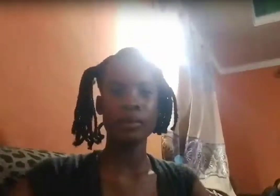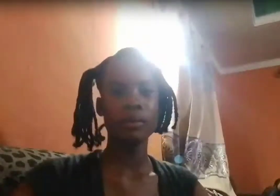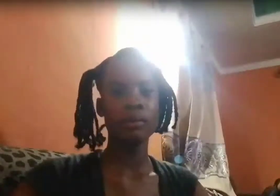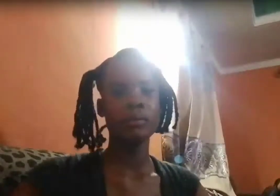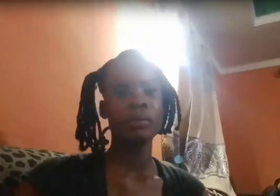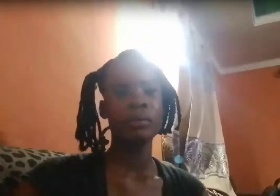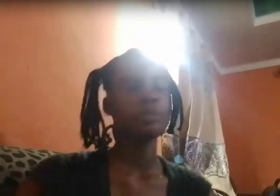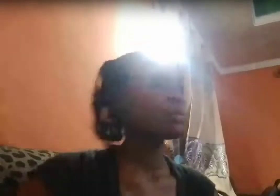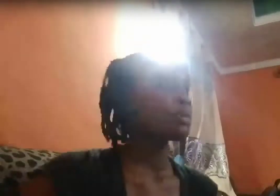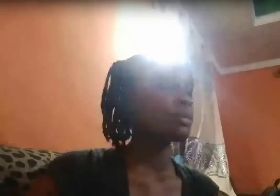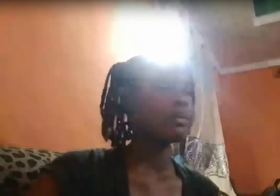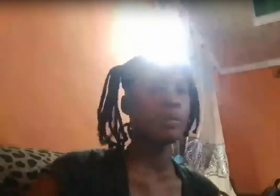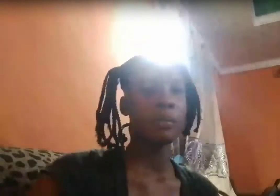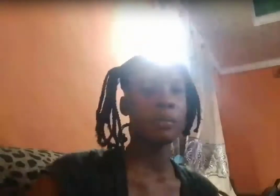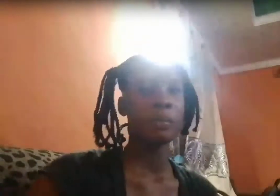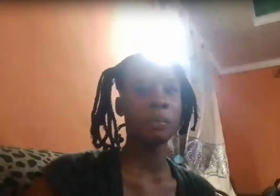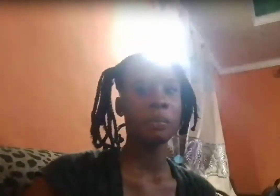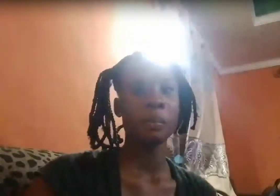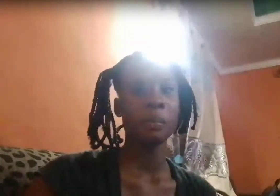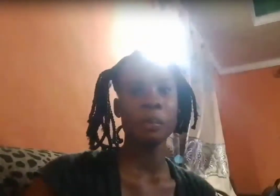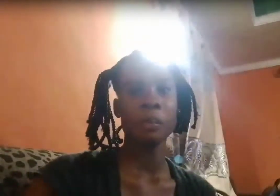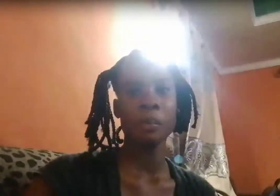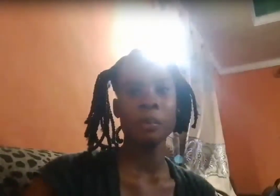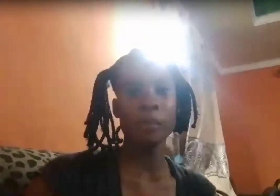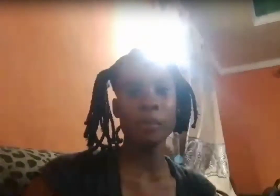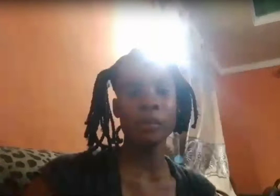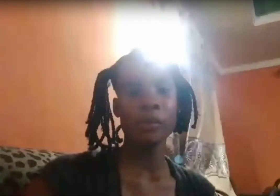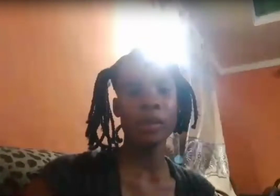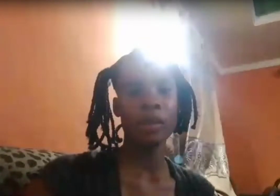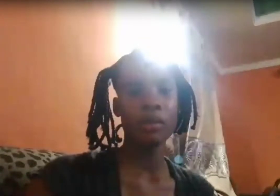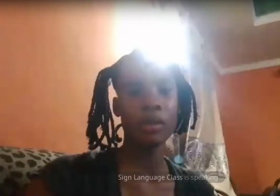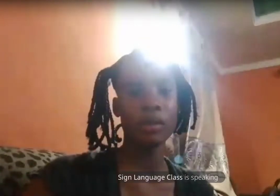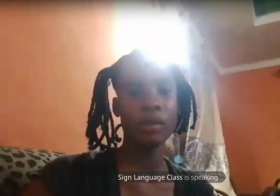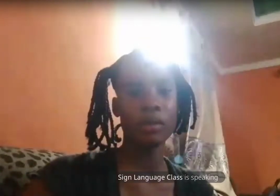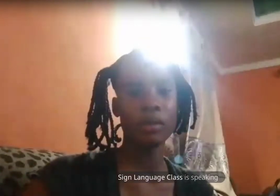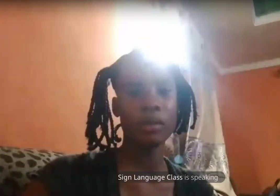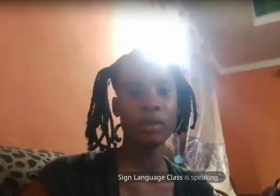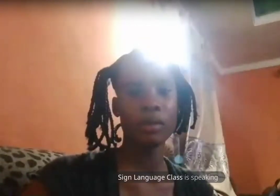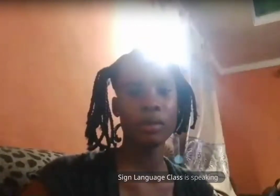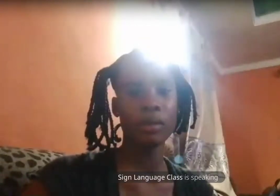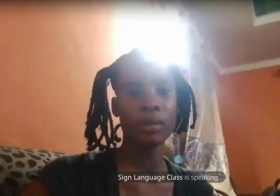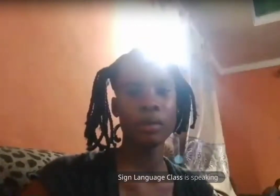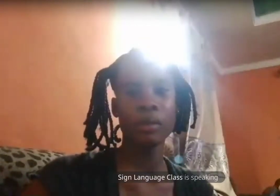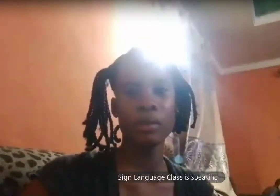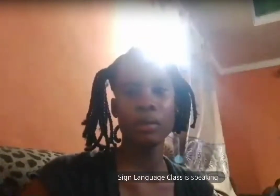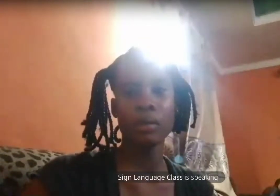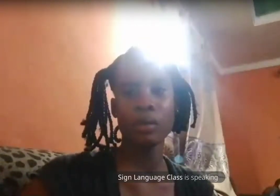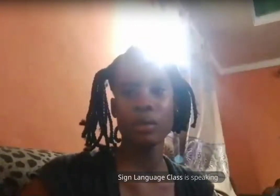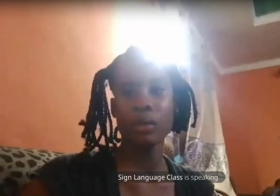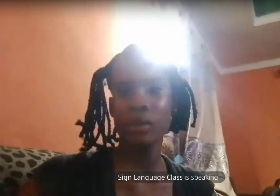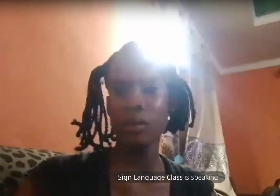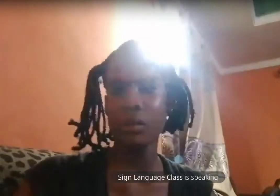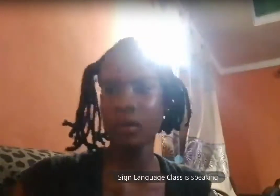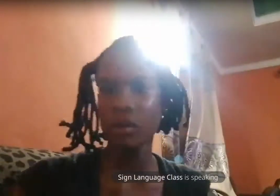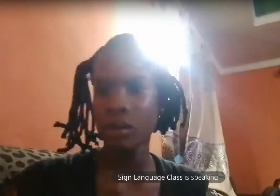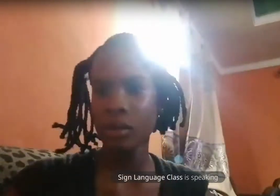Okay, sorry, please. I think the person you called before just came up. Okay. Please, you can go first before